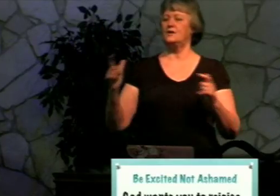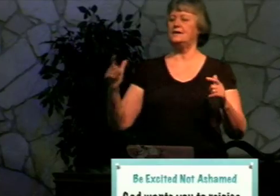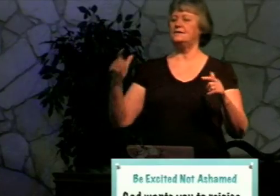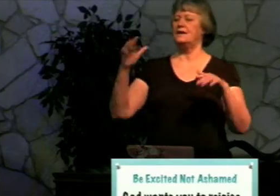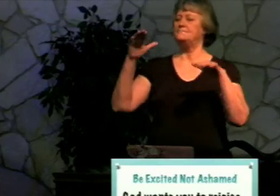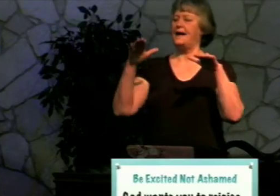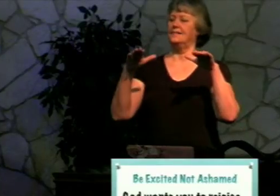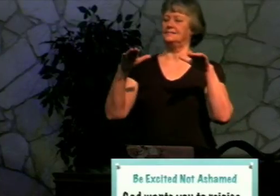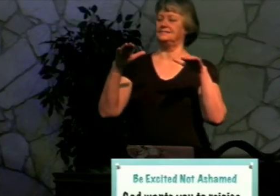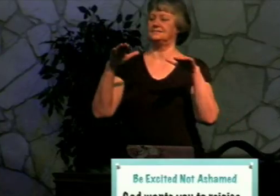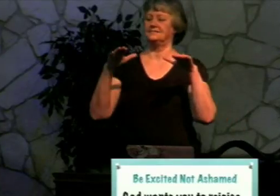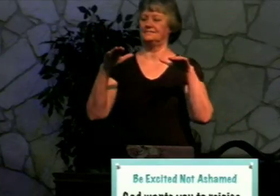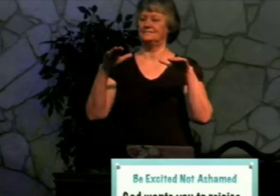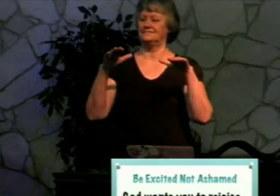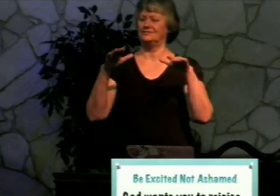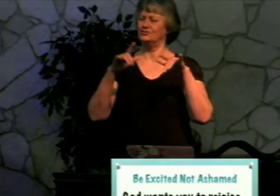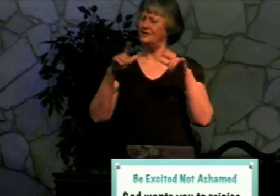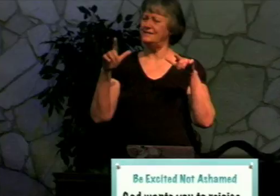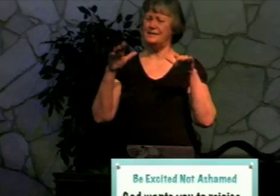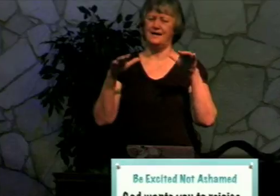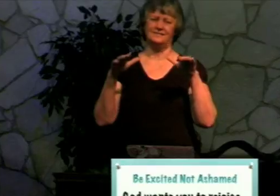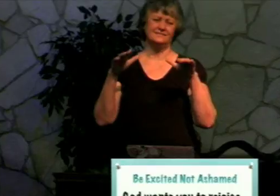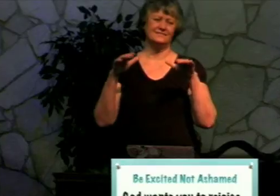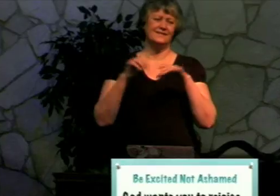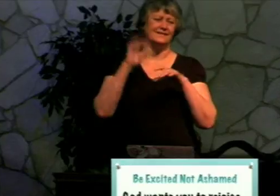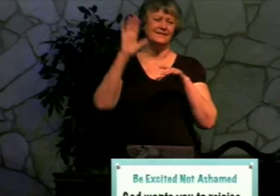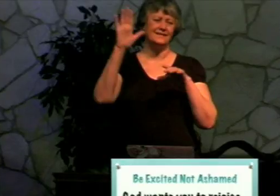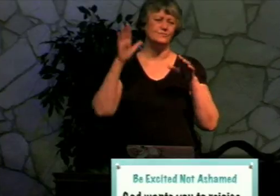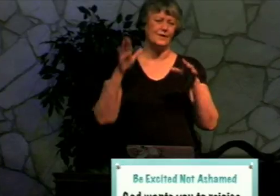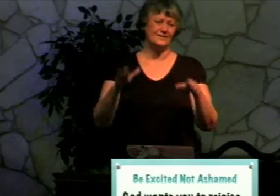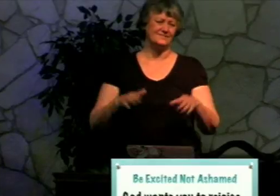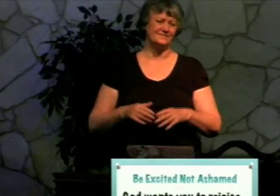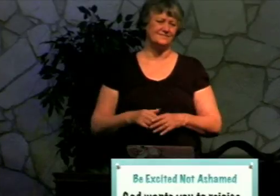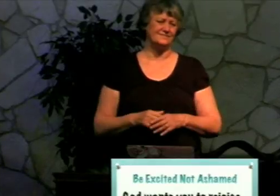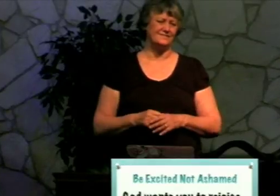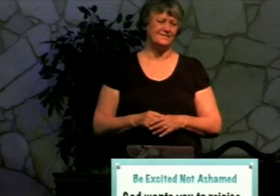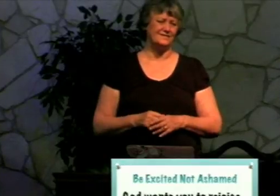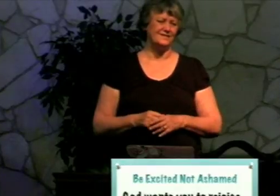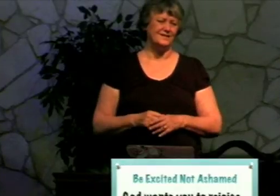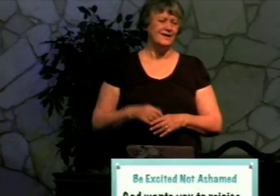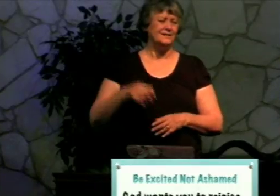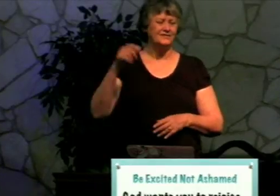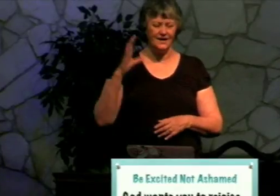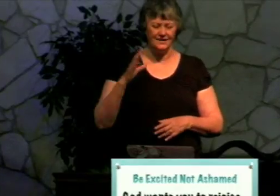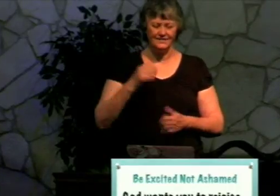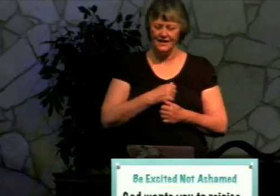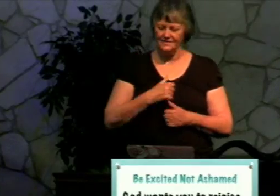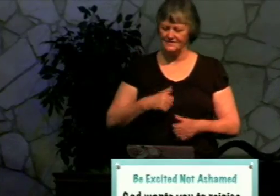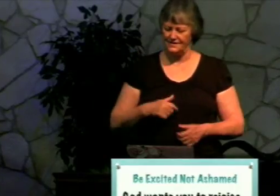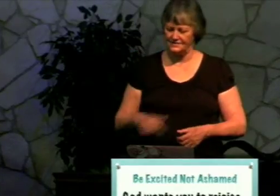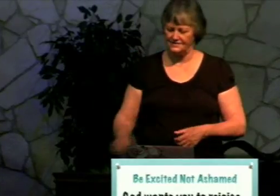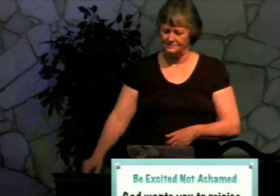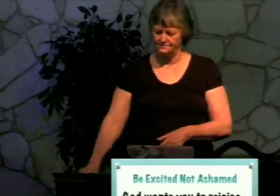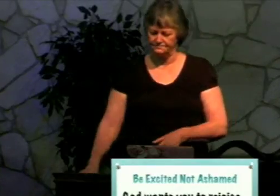great balance. Great balance in His ways. God loves us.